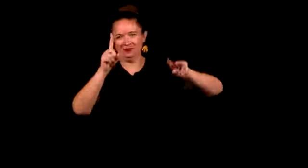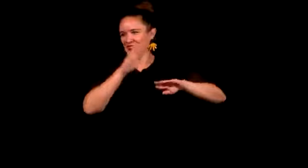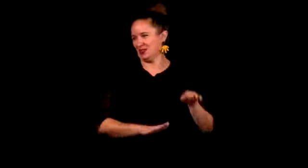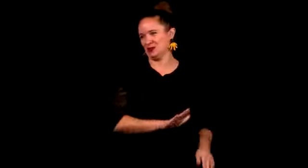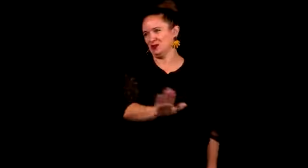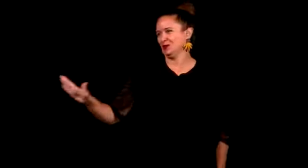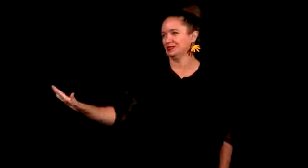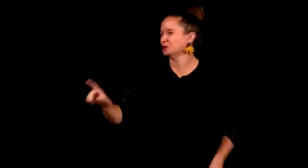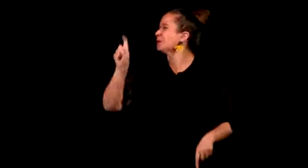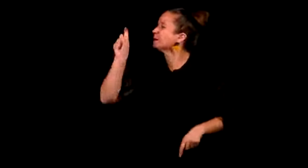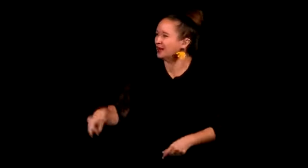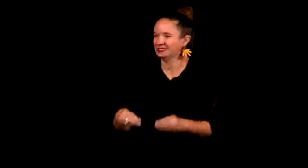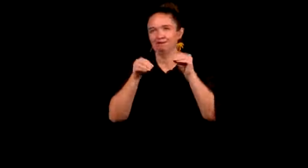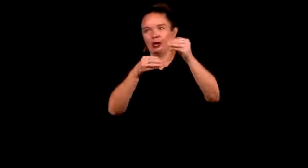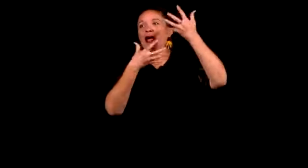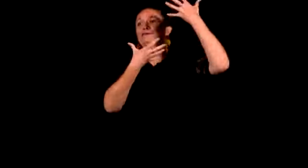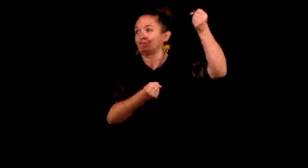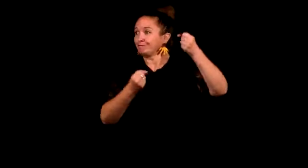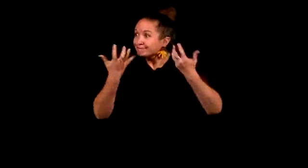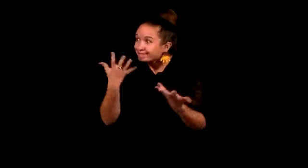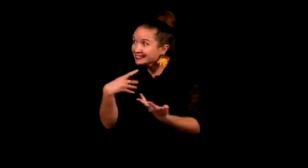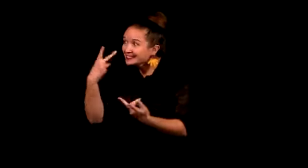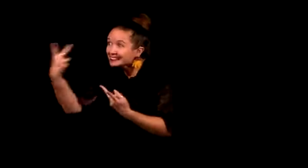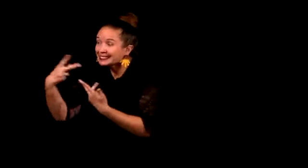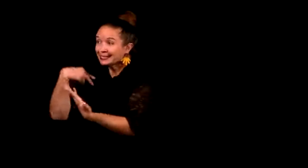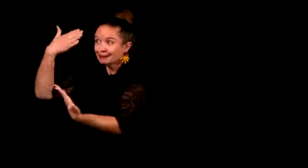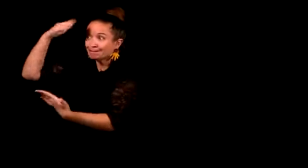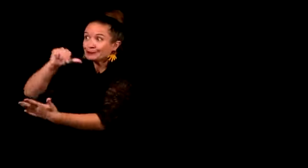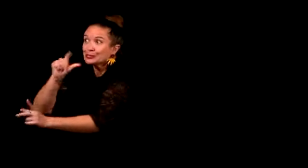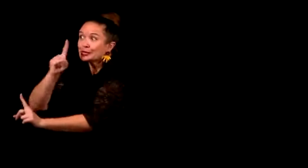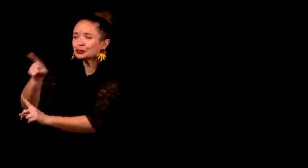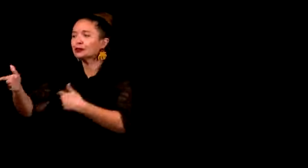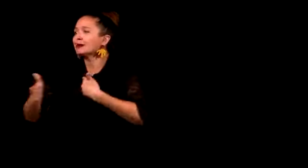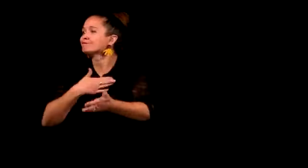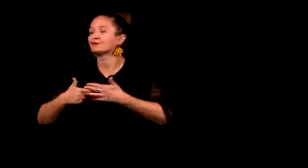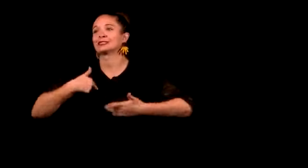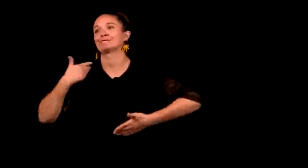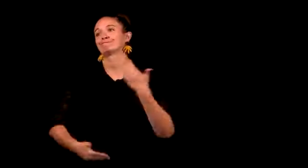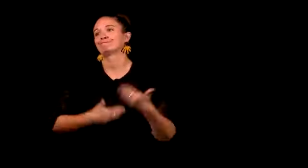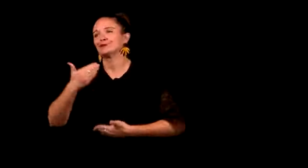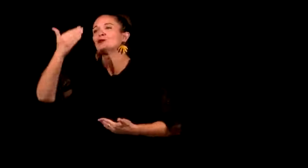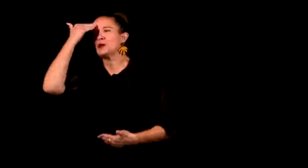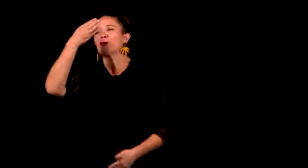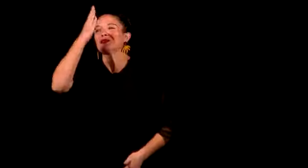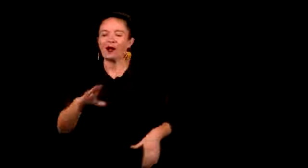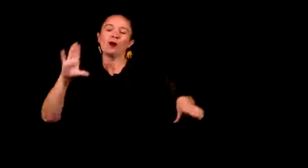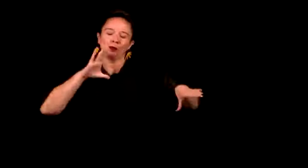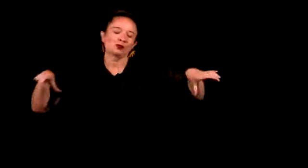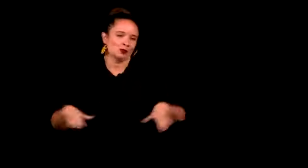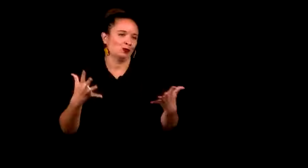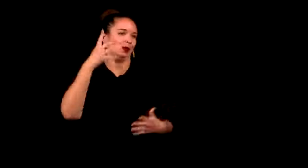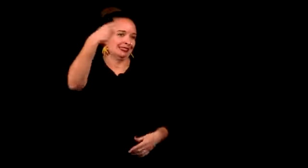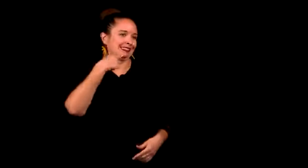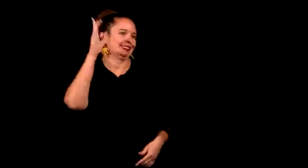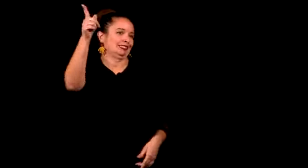trusting that his time is different, and to trust in God. It's no different, you know. God will